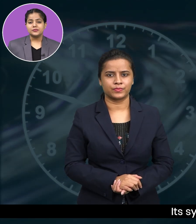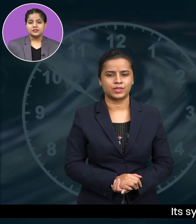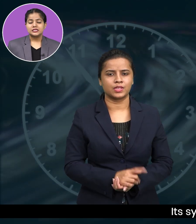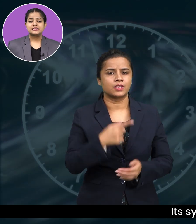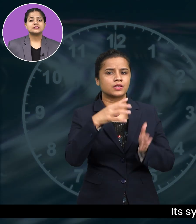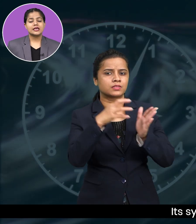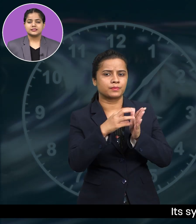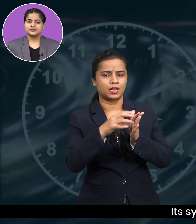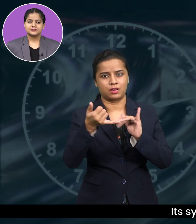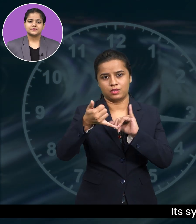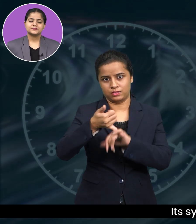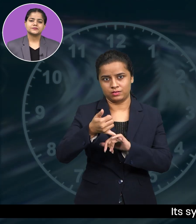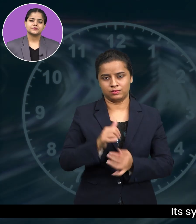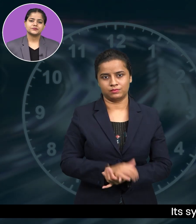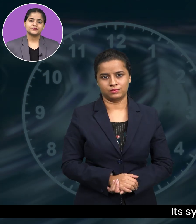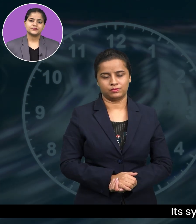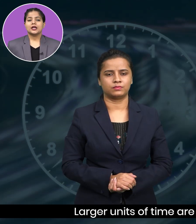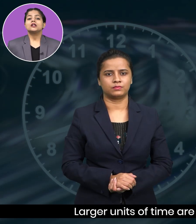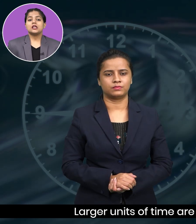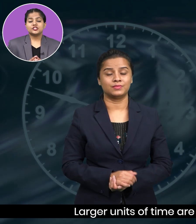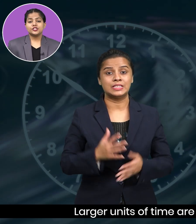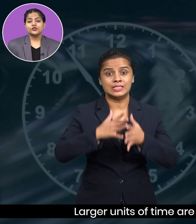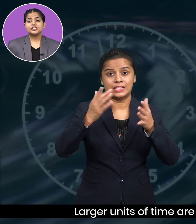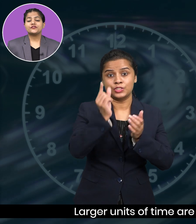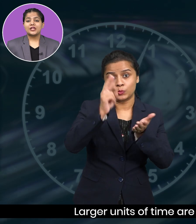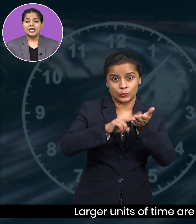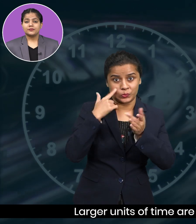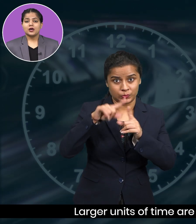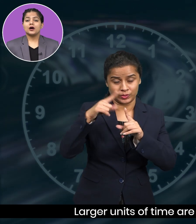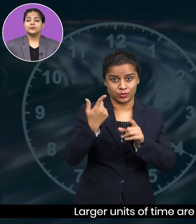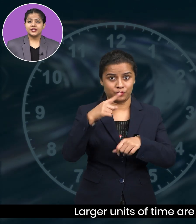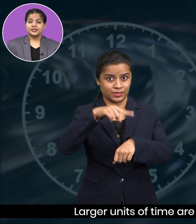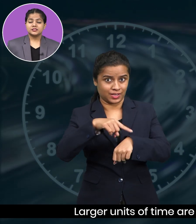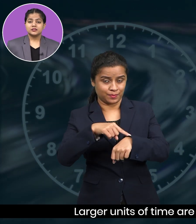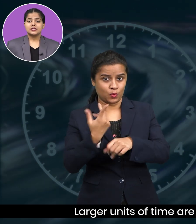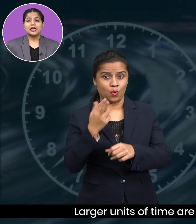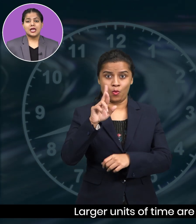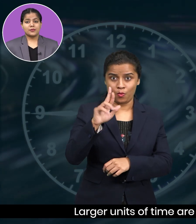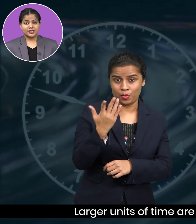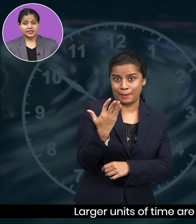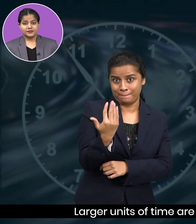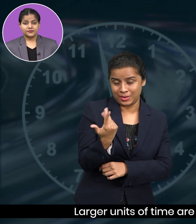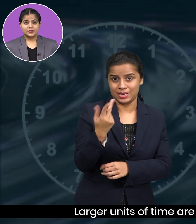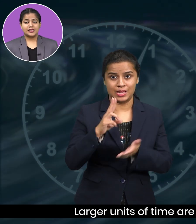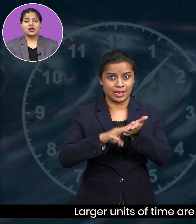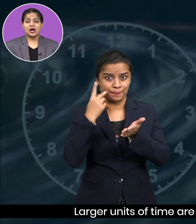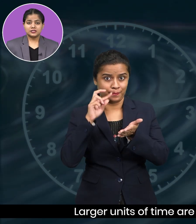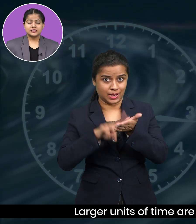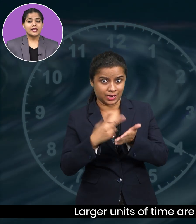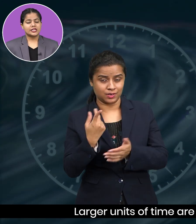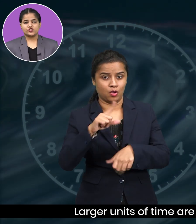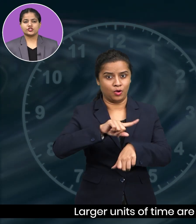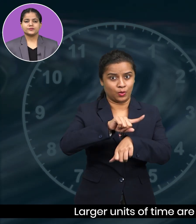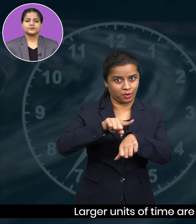Its symbol is S. Larger units of time are minutes, MIN, and